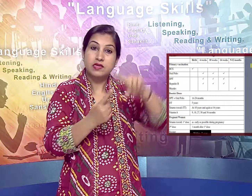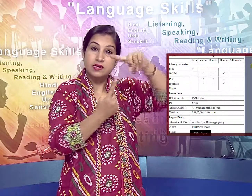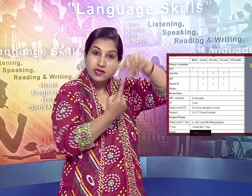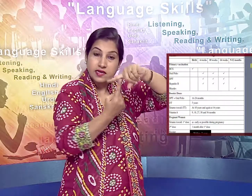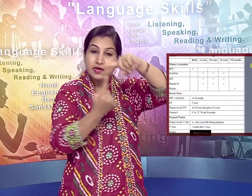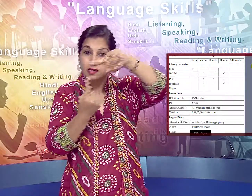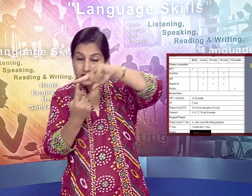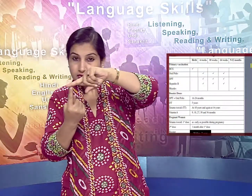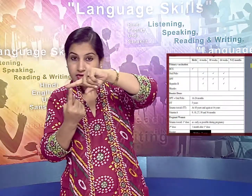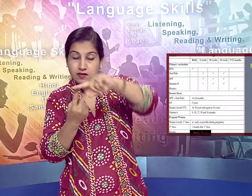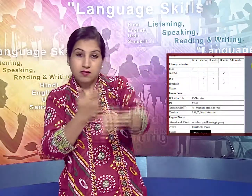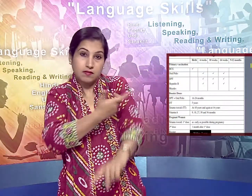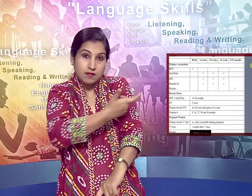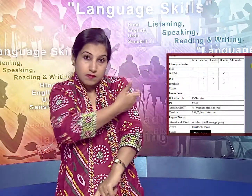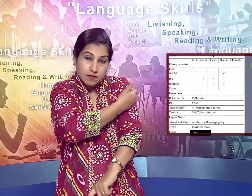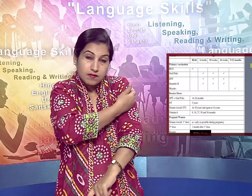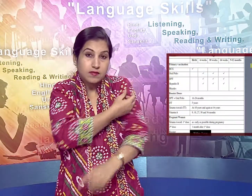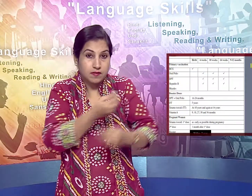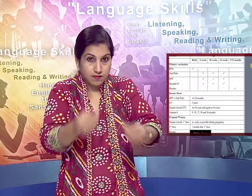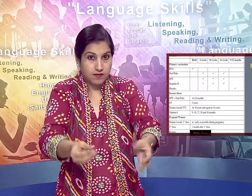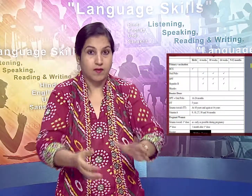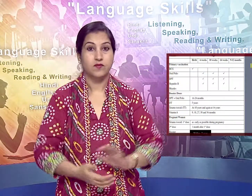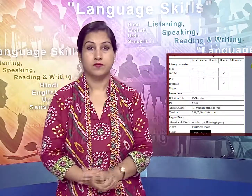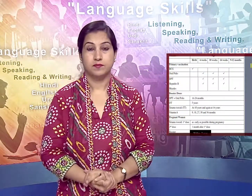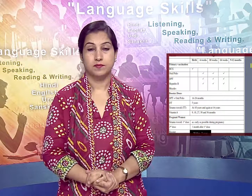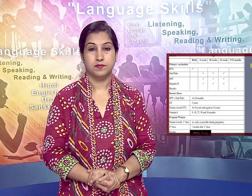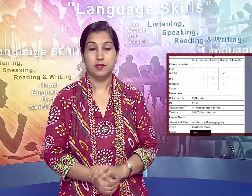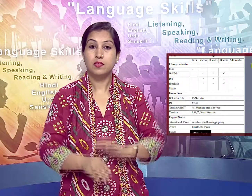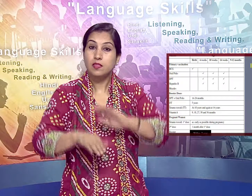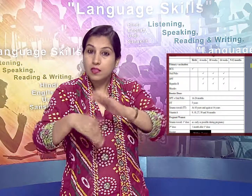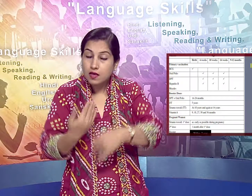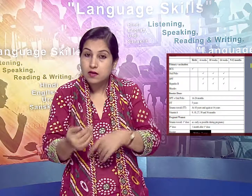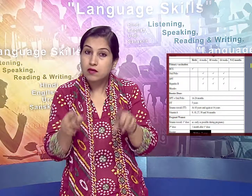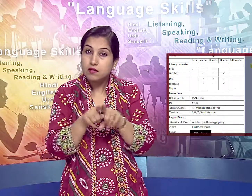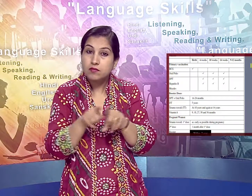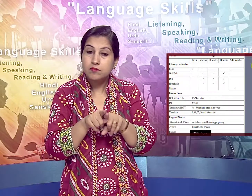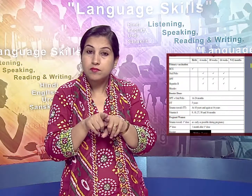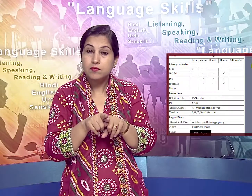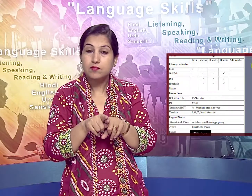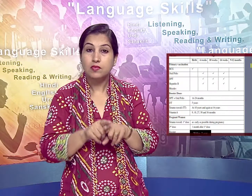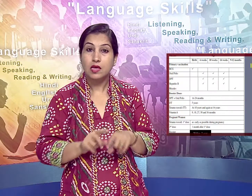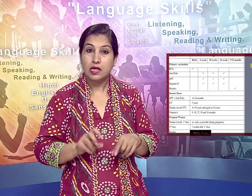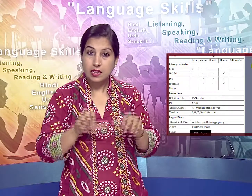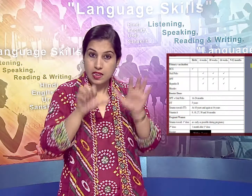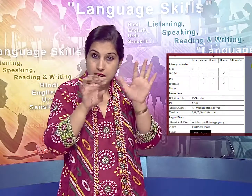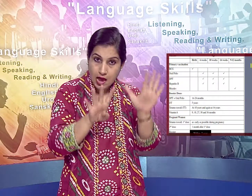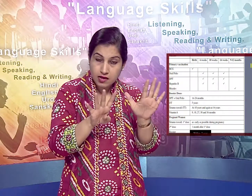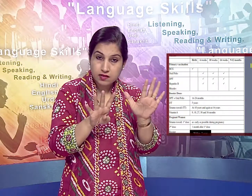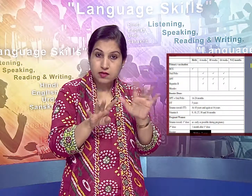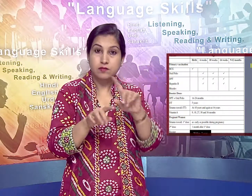tetanus toxoid is given. At the age of 9,